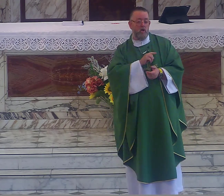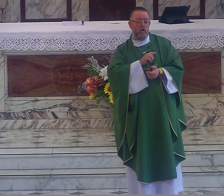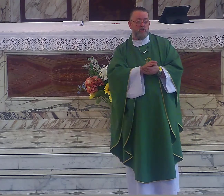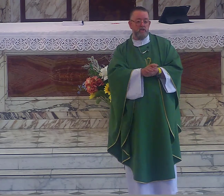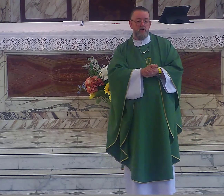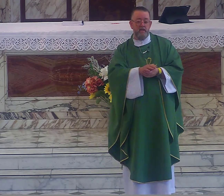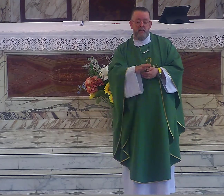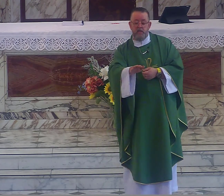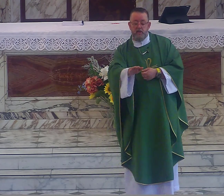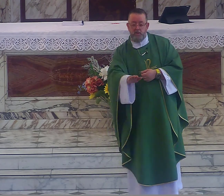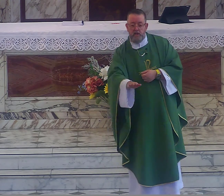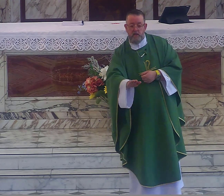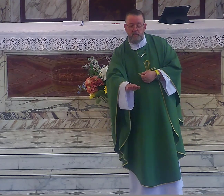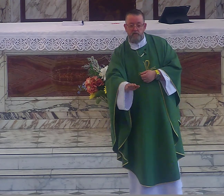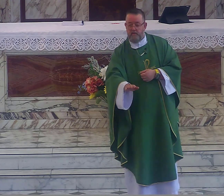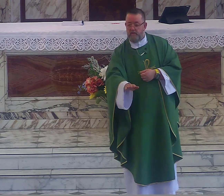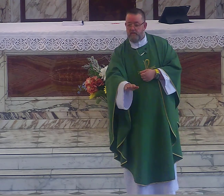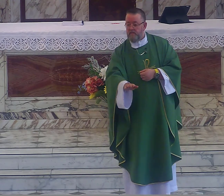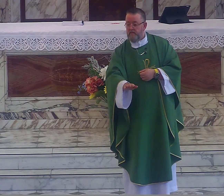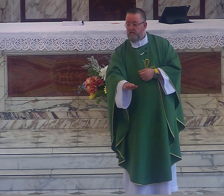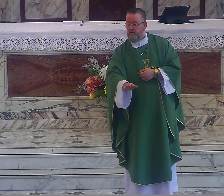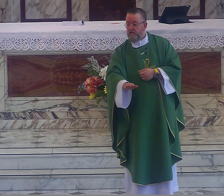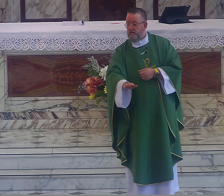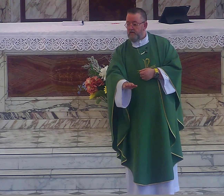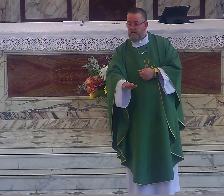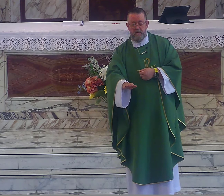That's because children